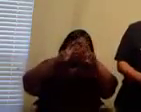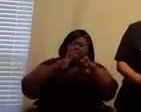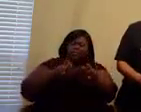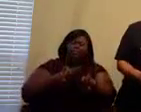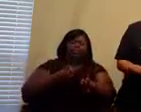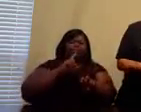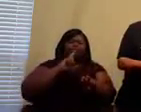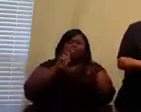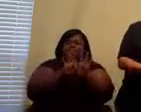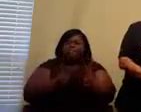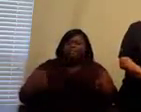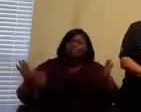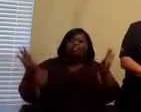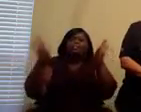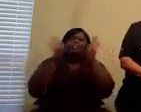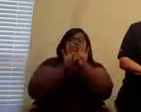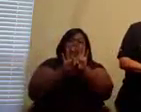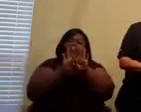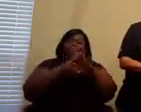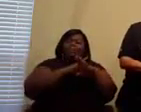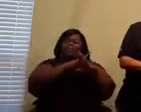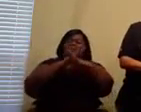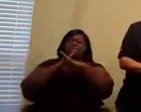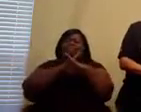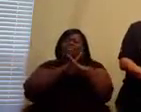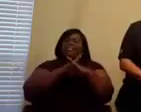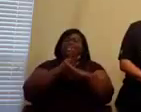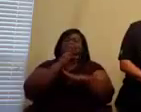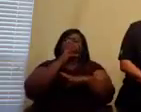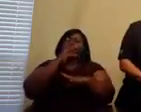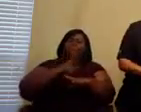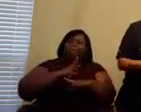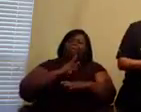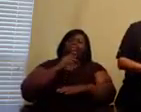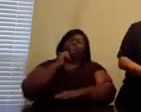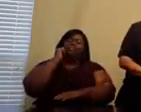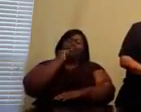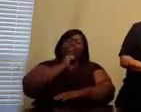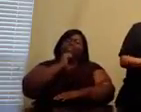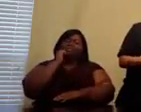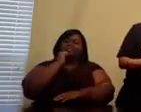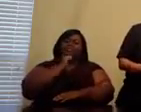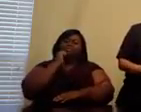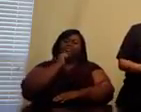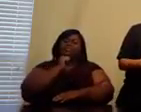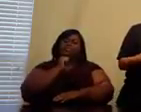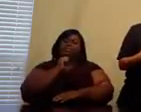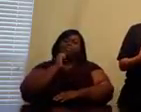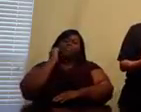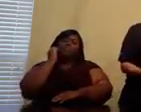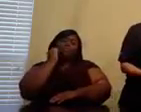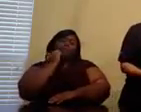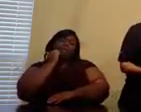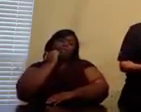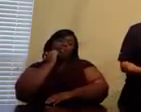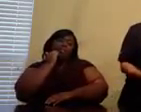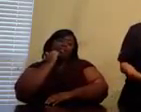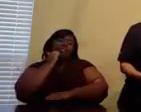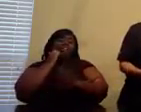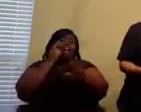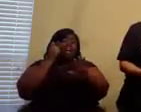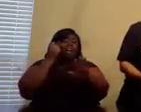it is for us to protect our girls, our women, and it's not only for our cycles. Even our older,